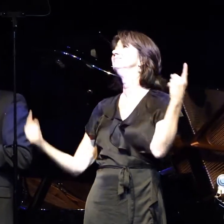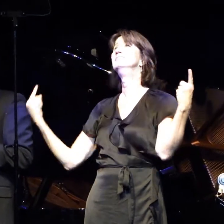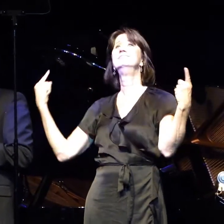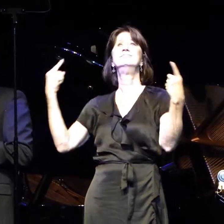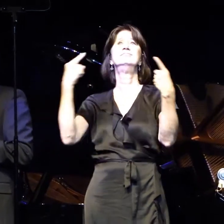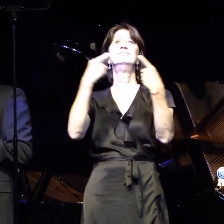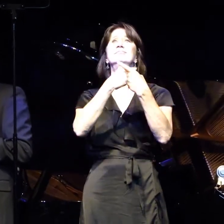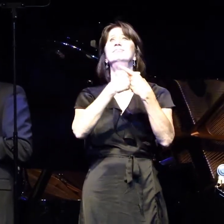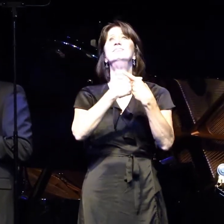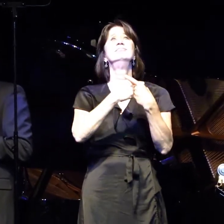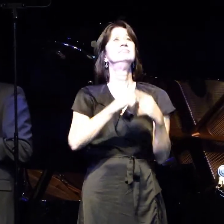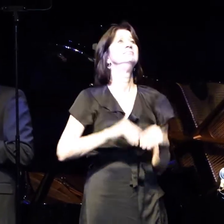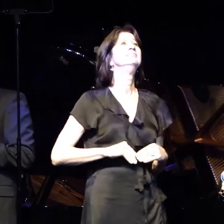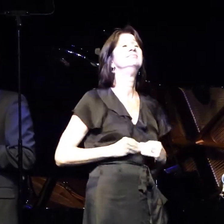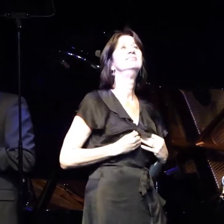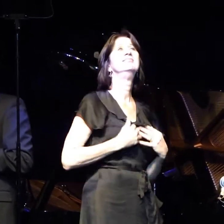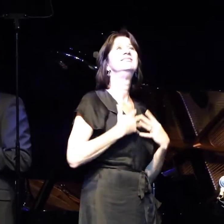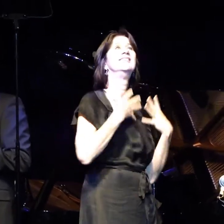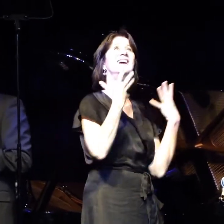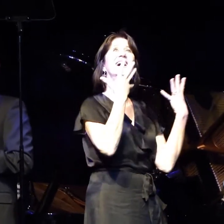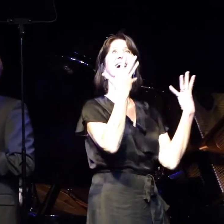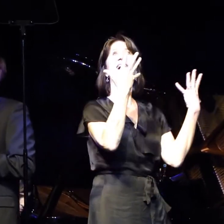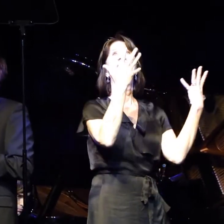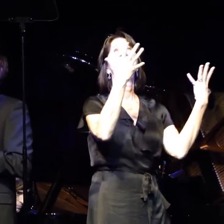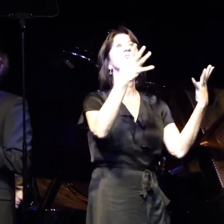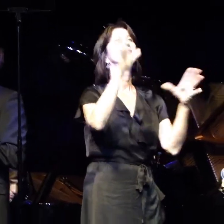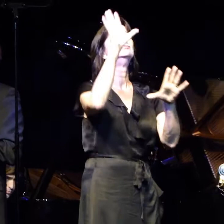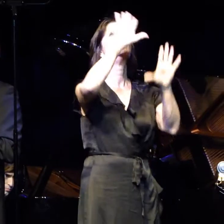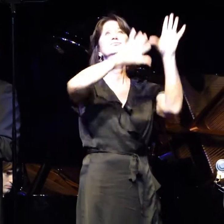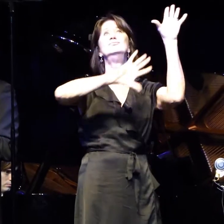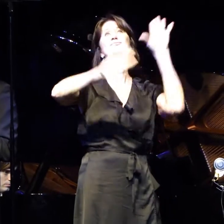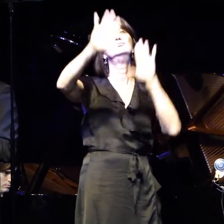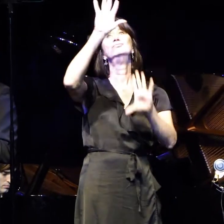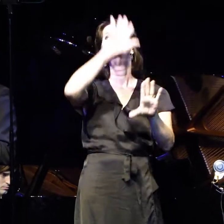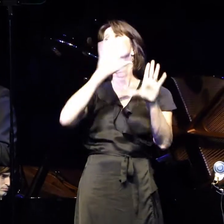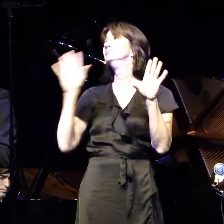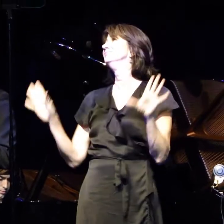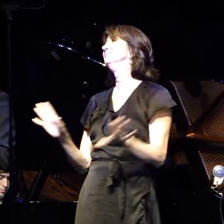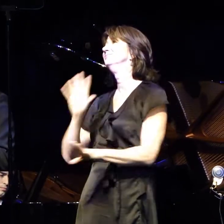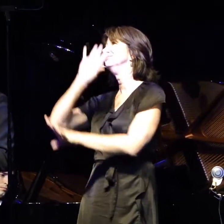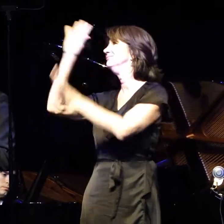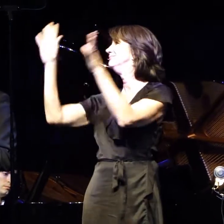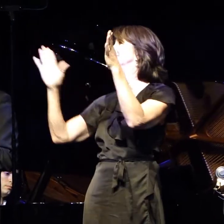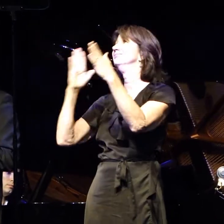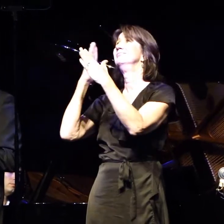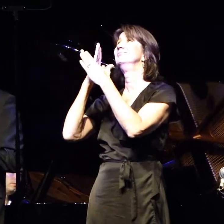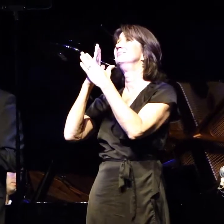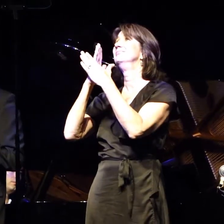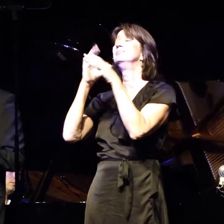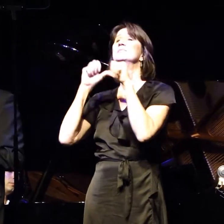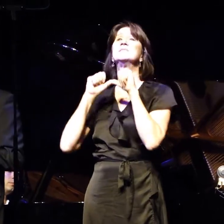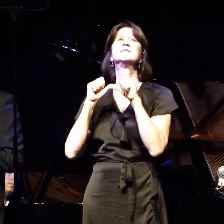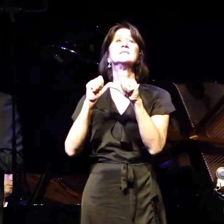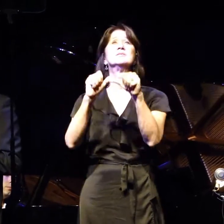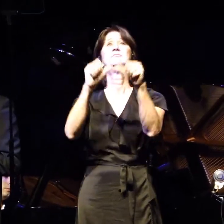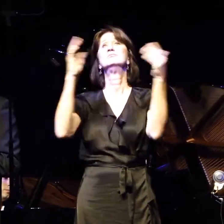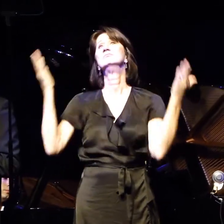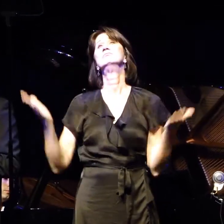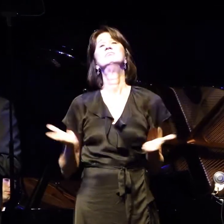from up and down, and still somehow